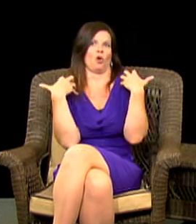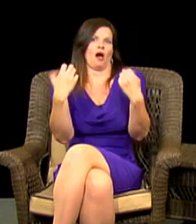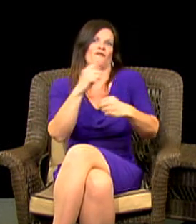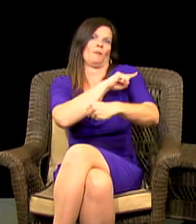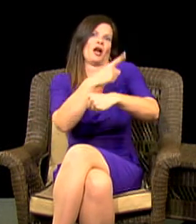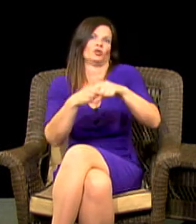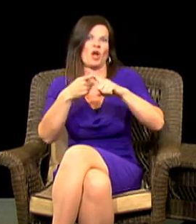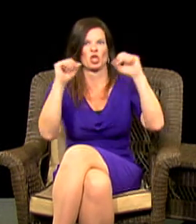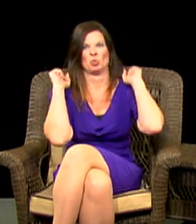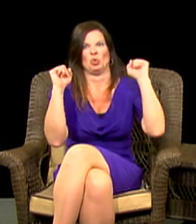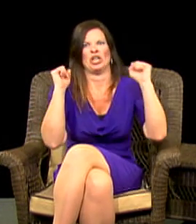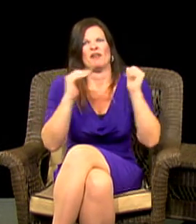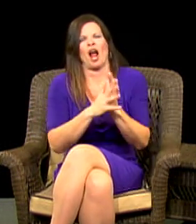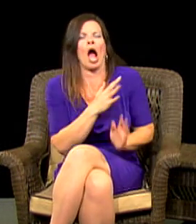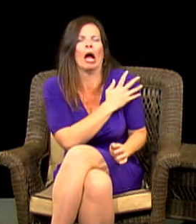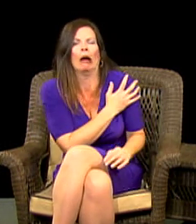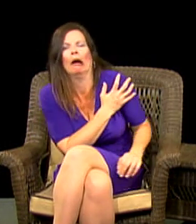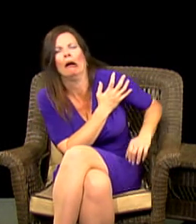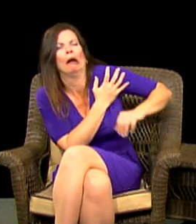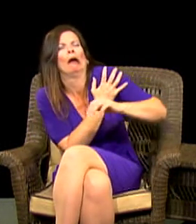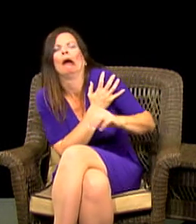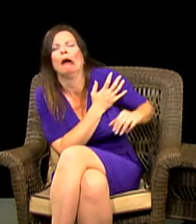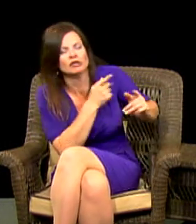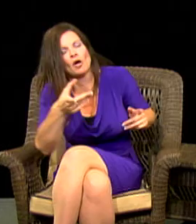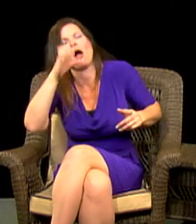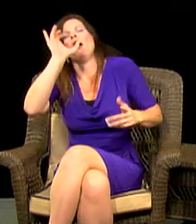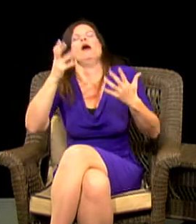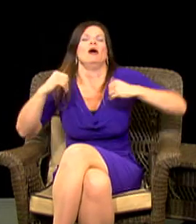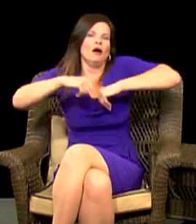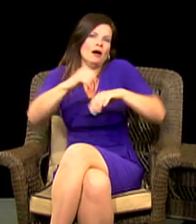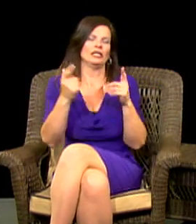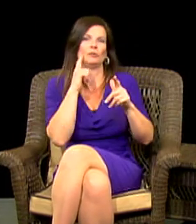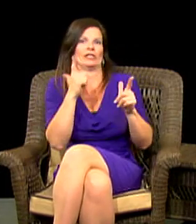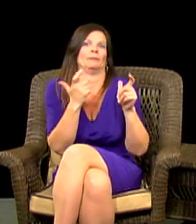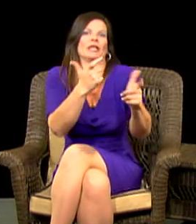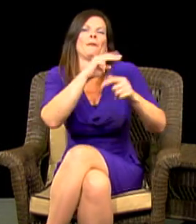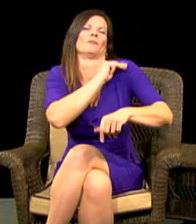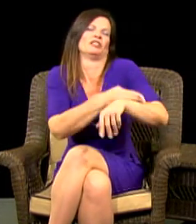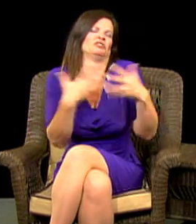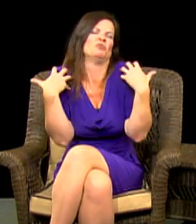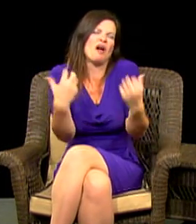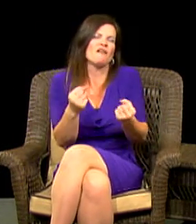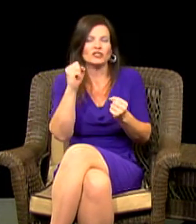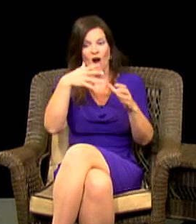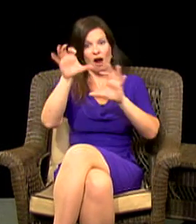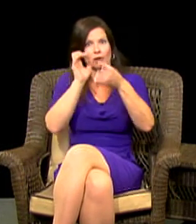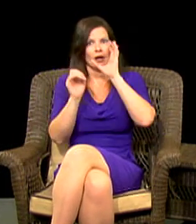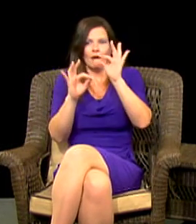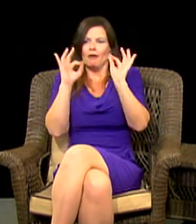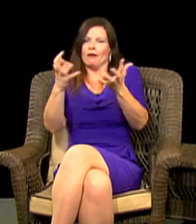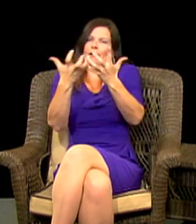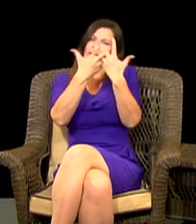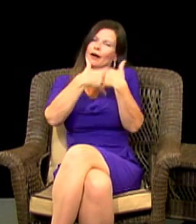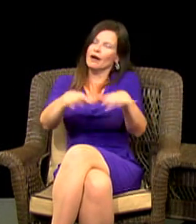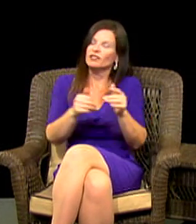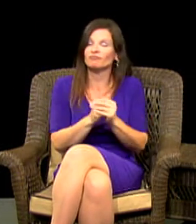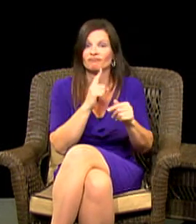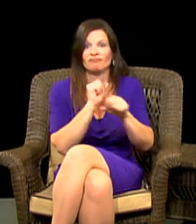of supplements. I work out a lot, so in order to avoid muscle pain, this particular smoothie actually does help